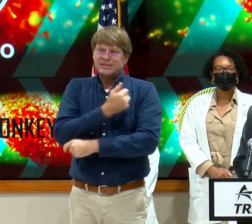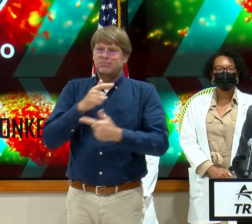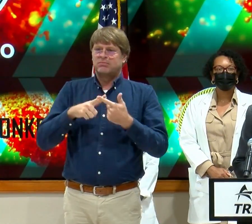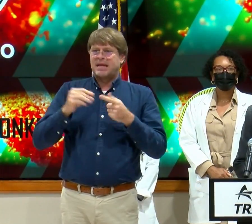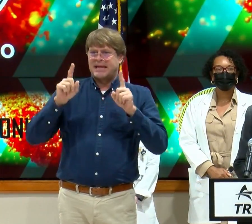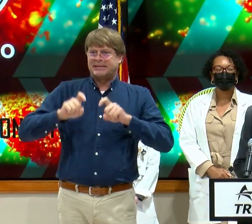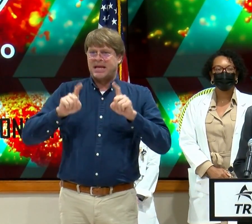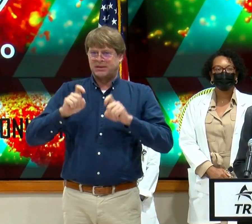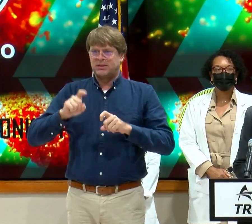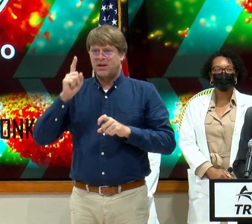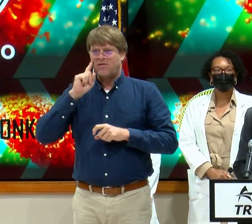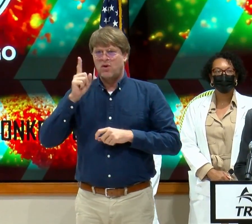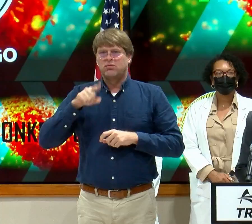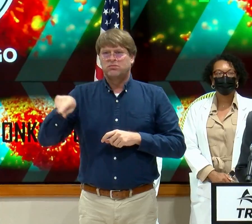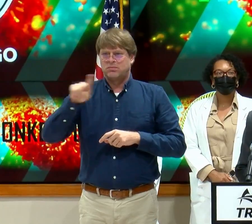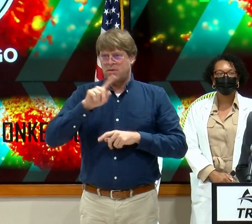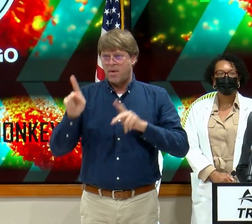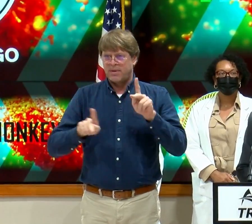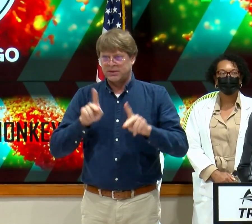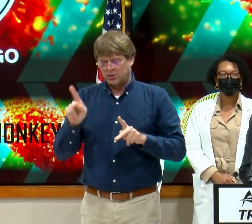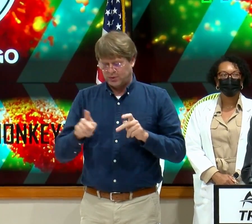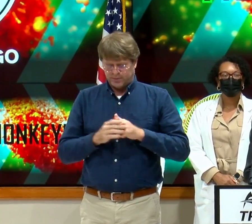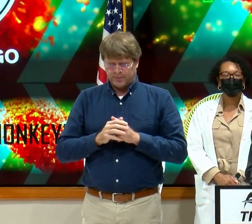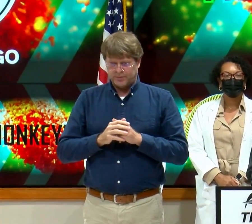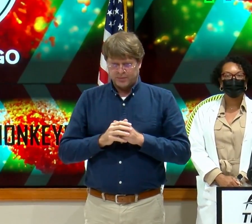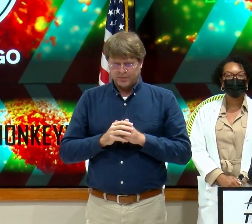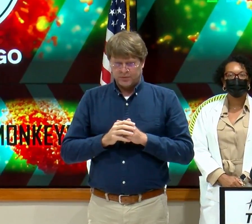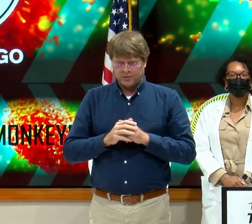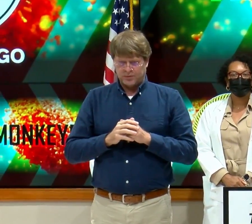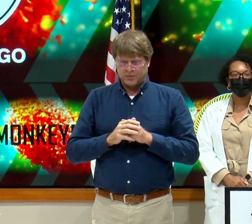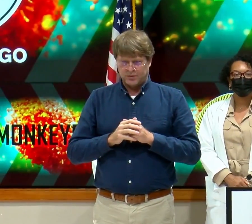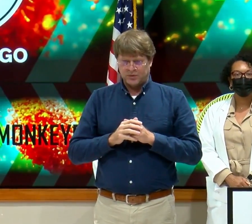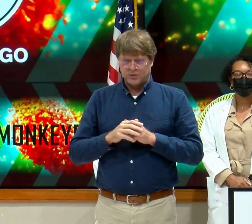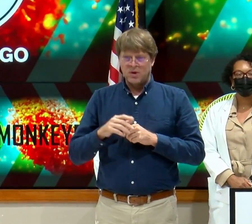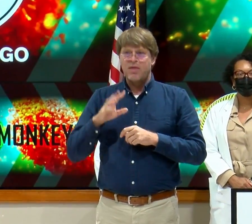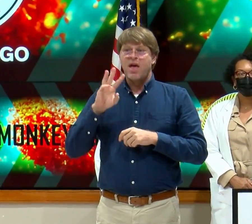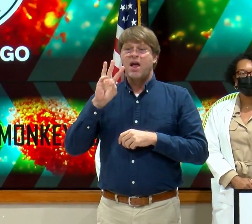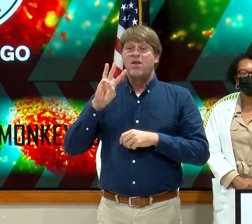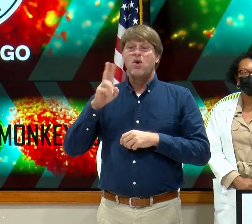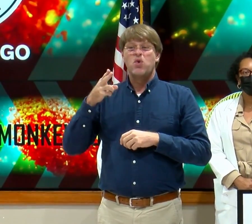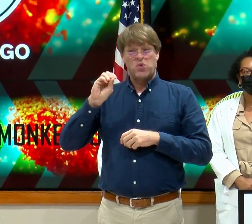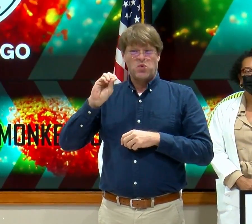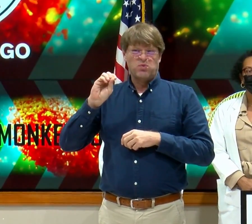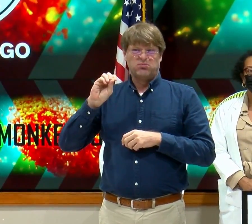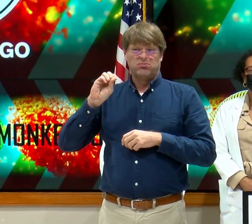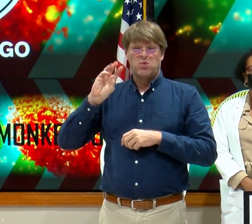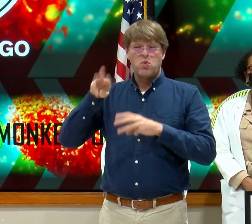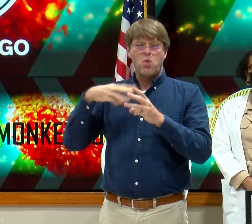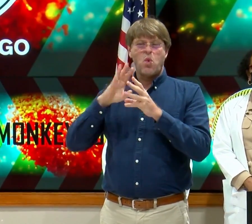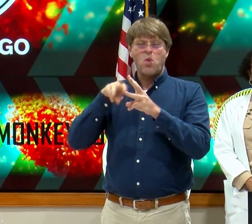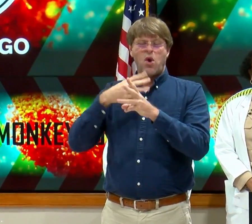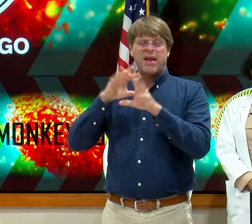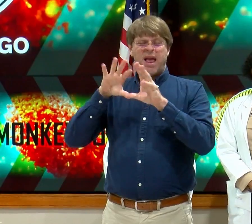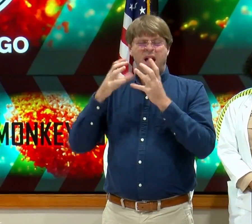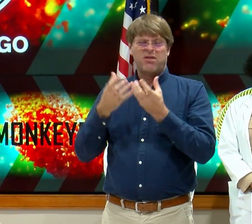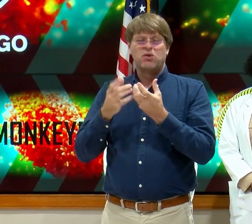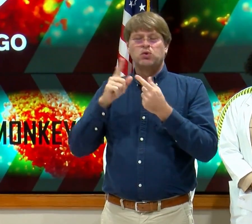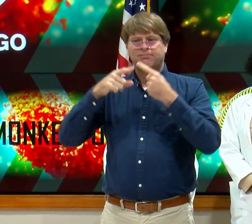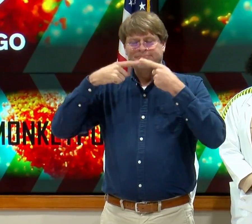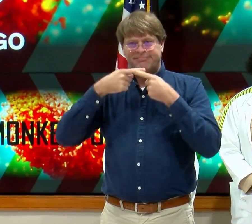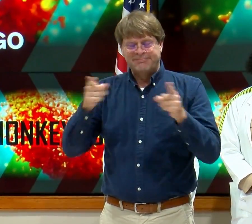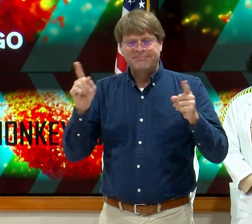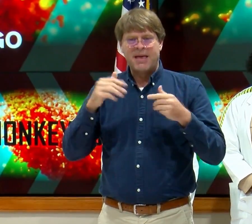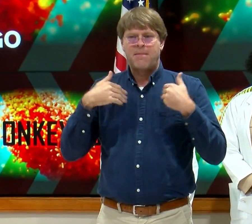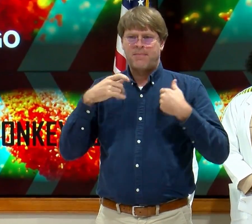and testing for at-risk populations. It was a positive step by the World Health Organization to declare monkeypox a